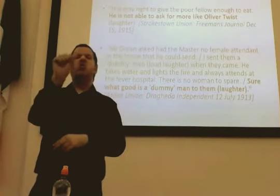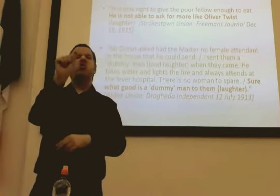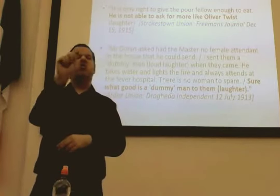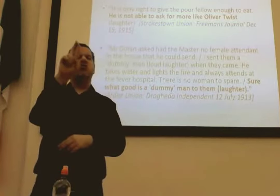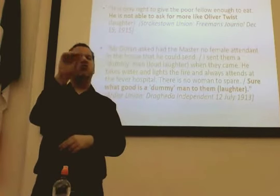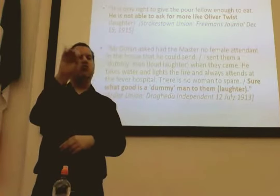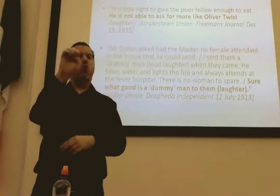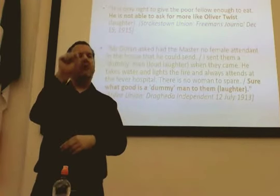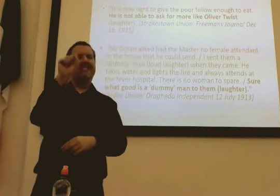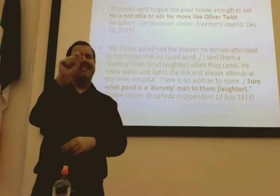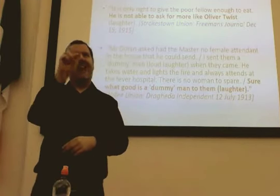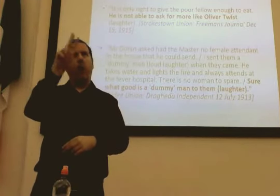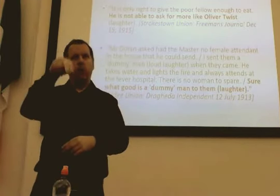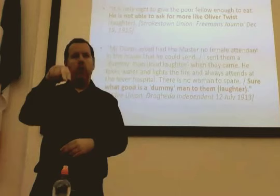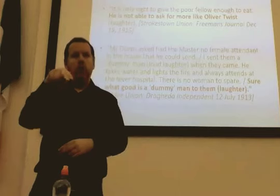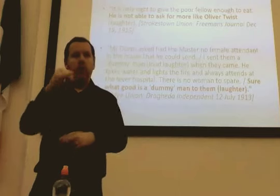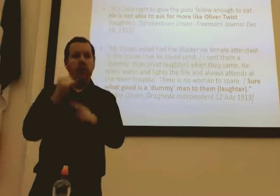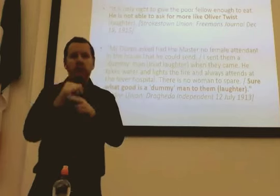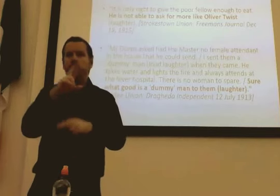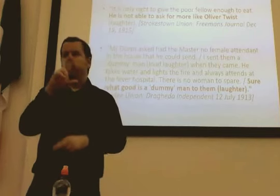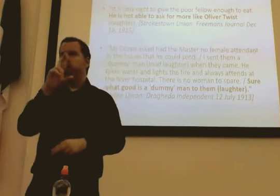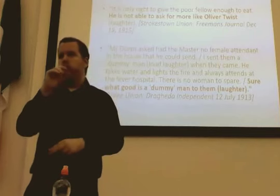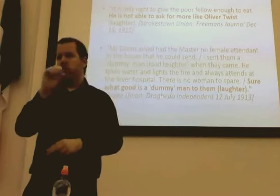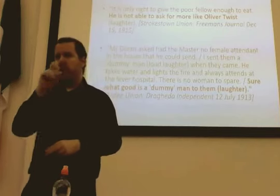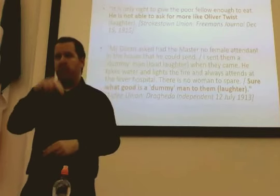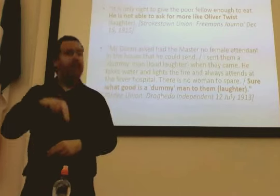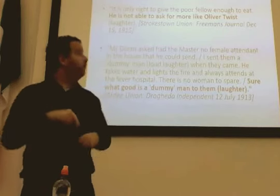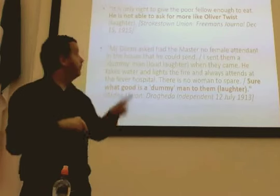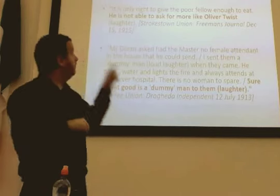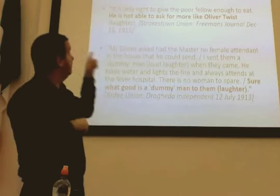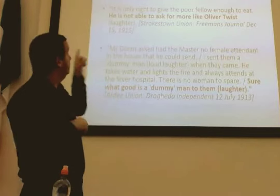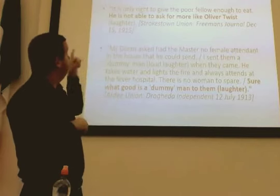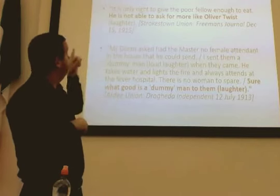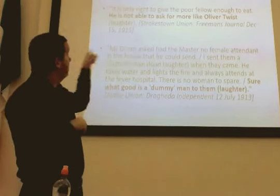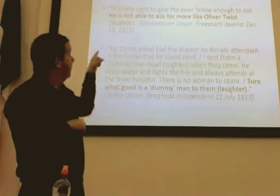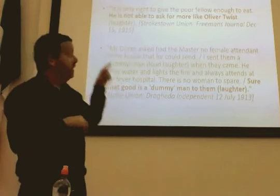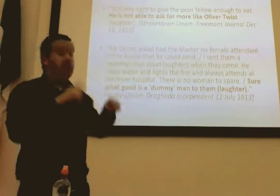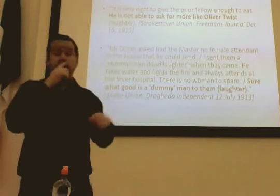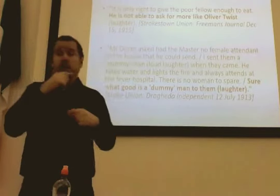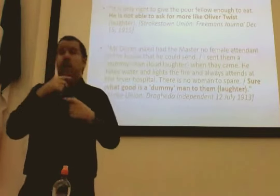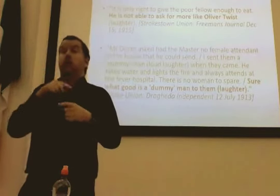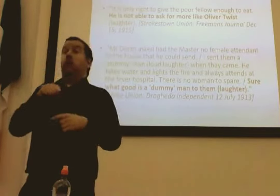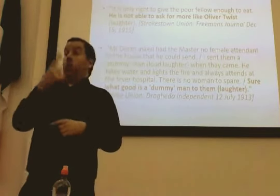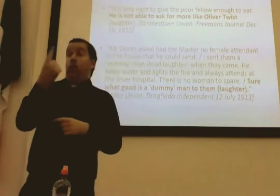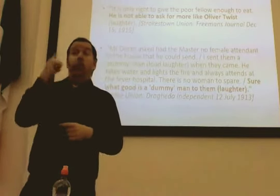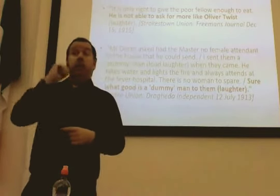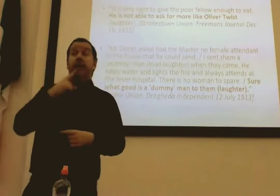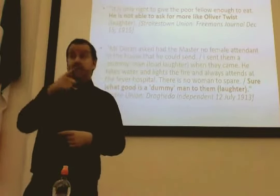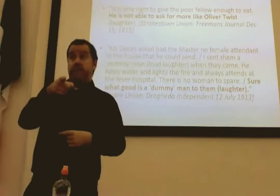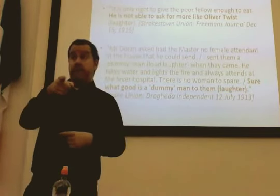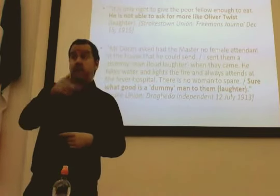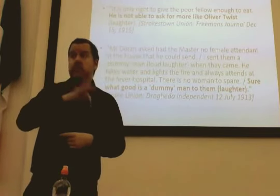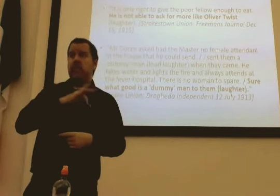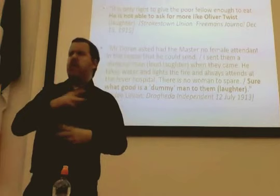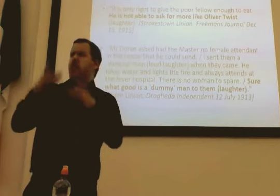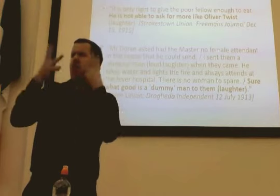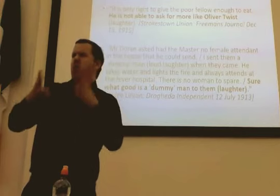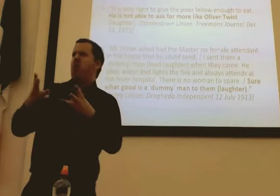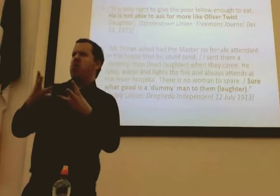people. So this one is from Strokestown in Roscommon. So where